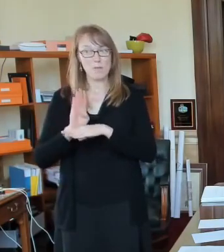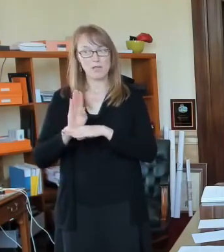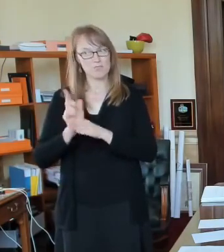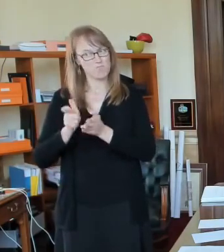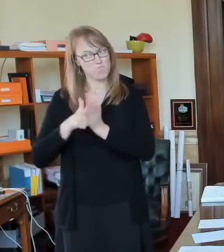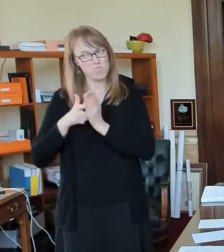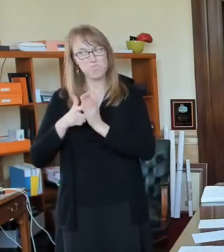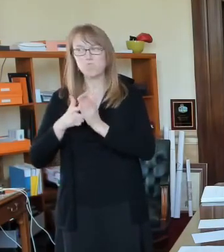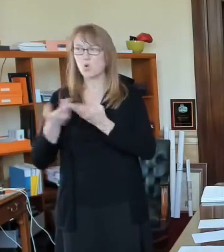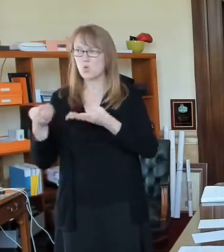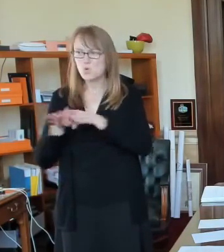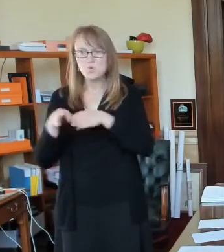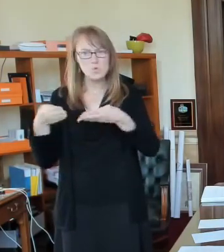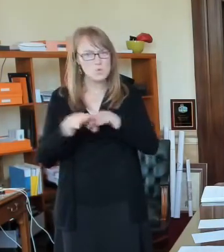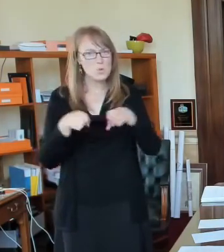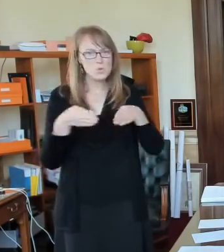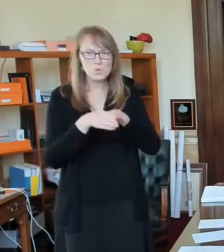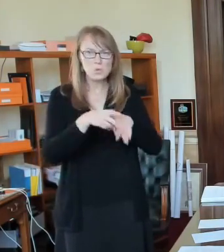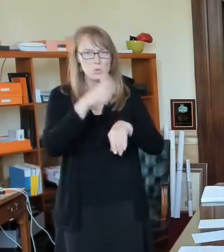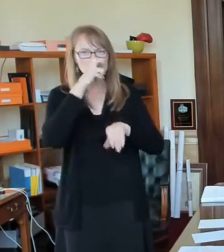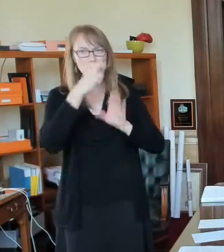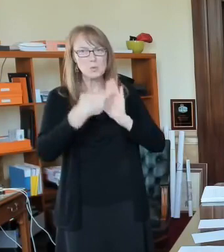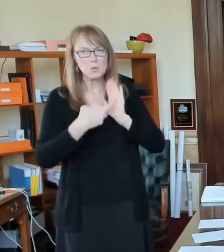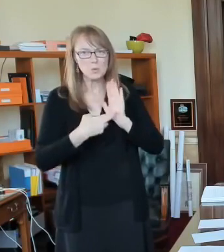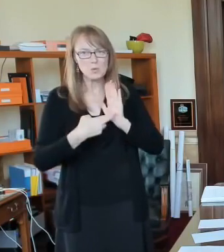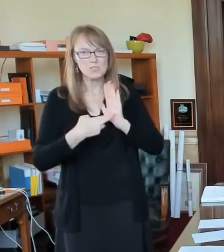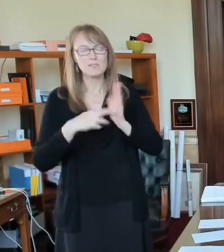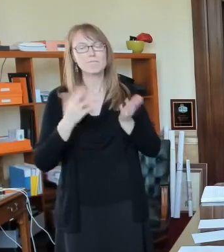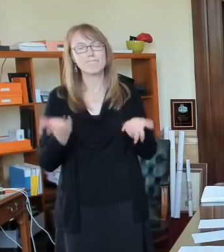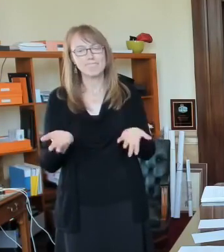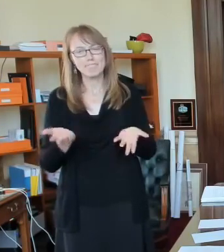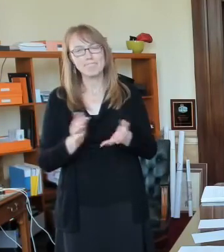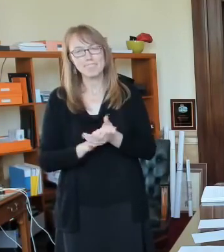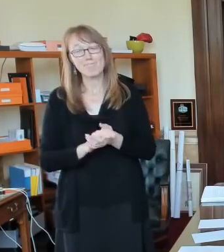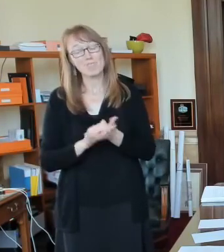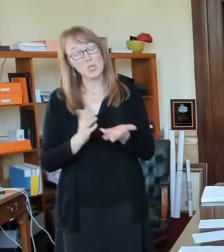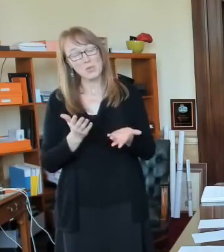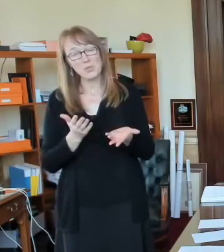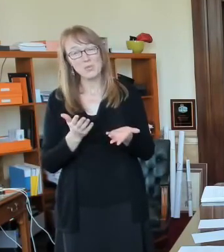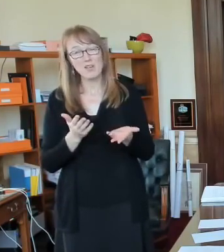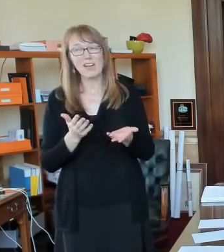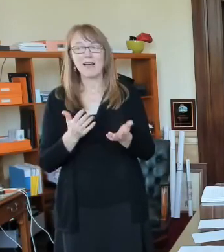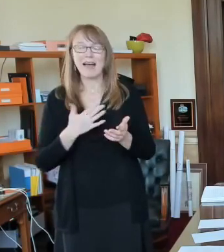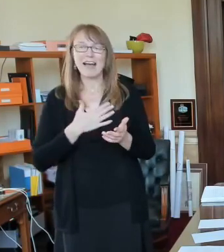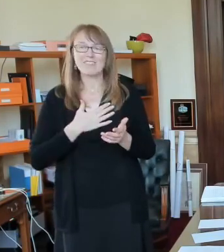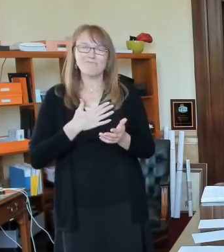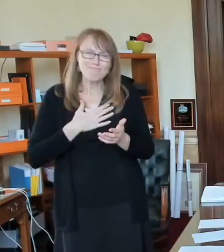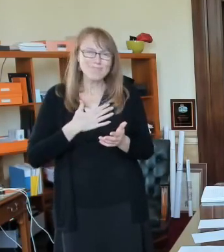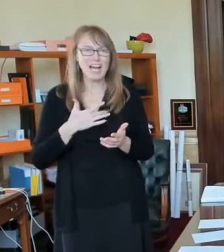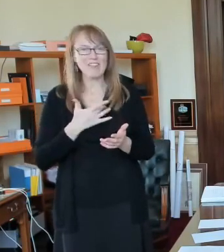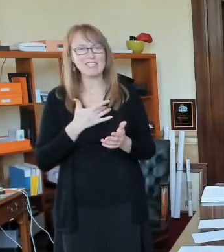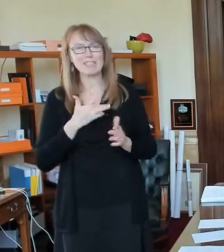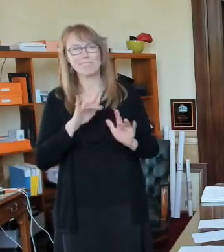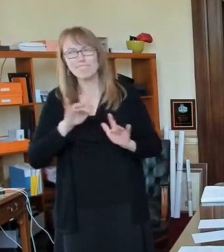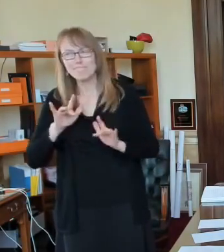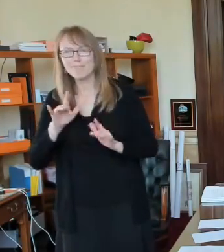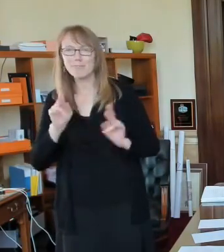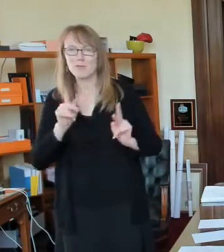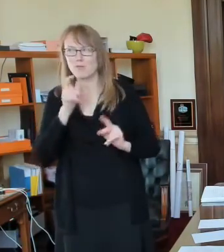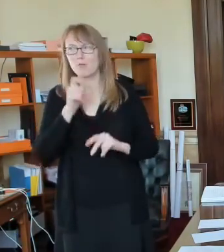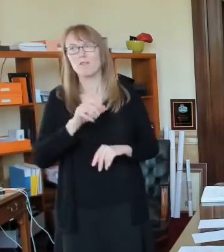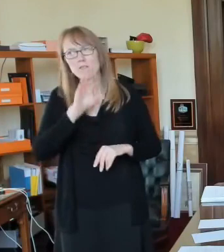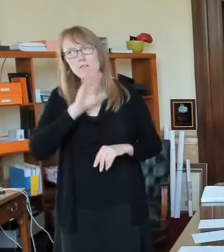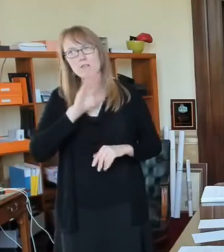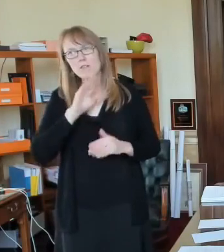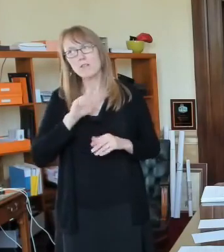I empathize with folks who are irritated by this, or people that just, you